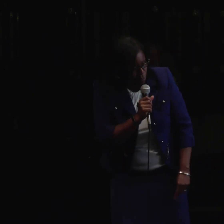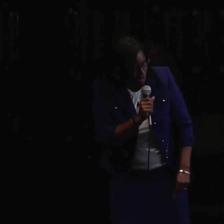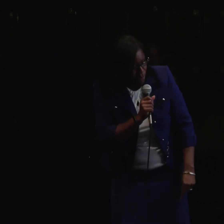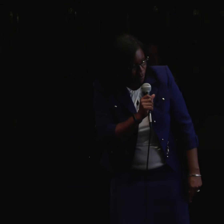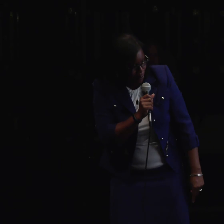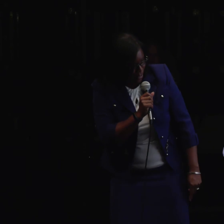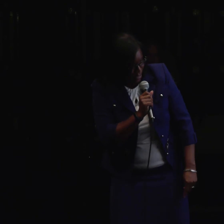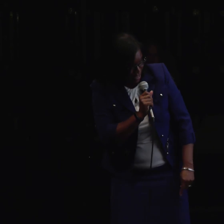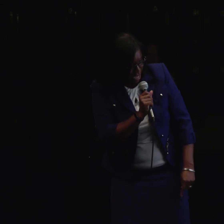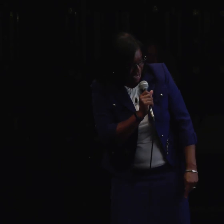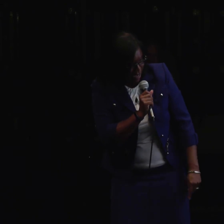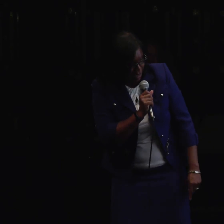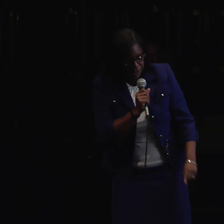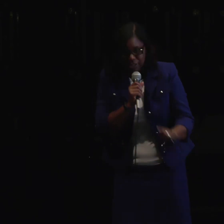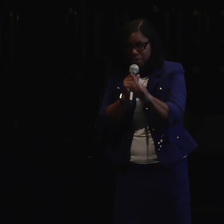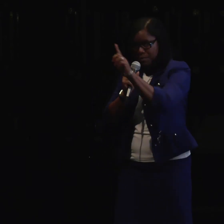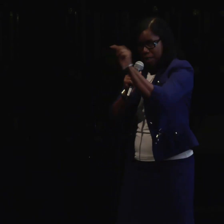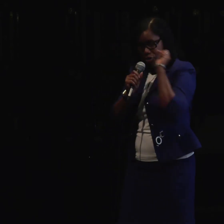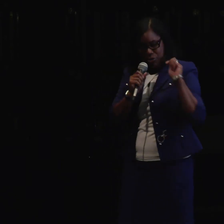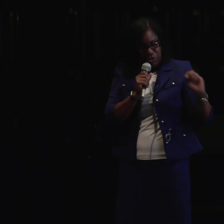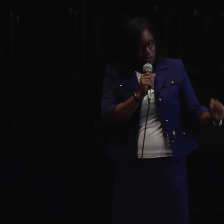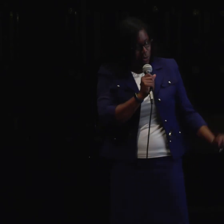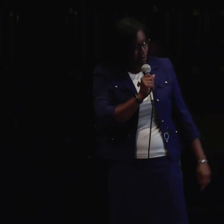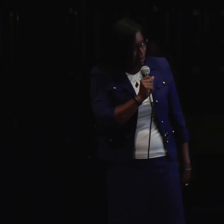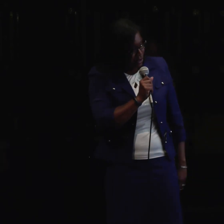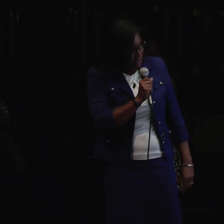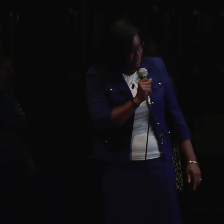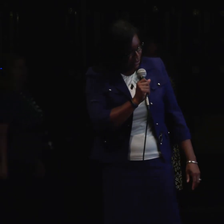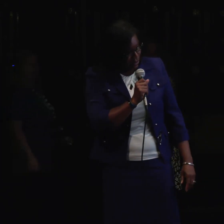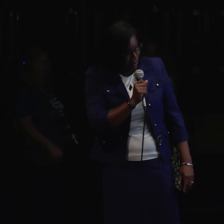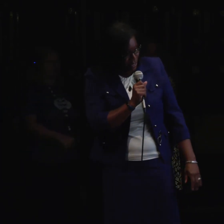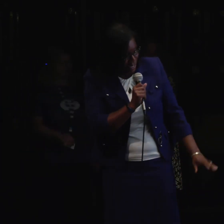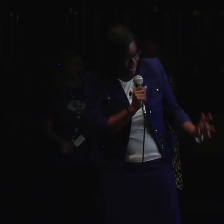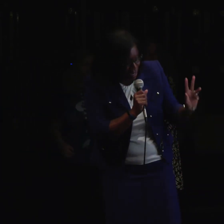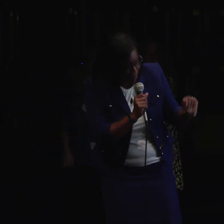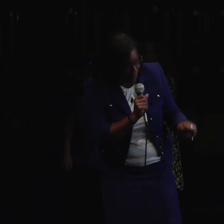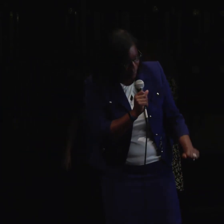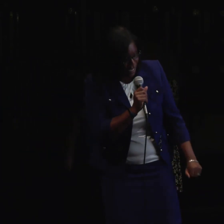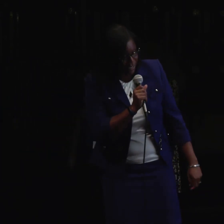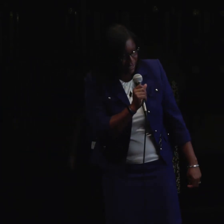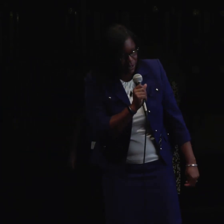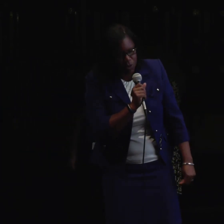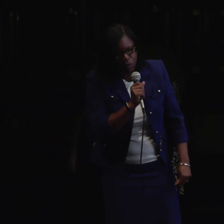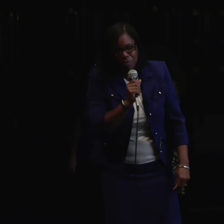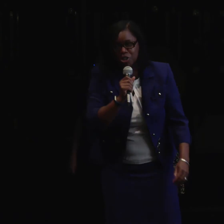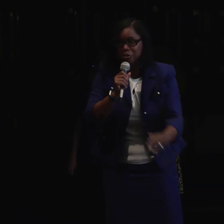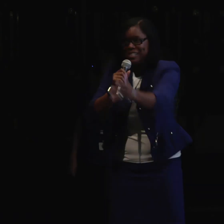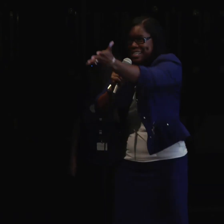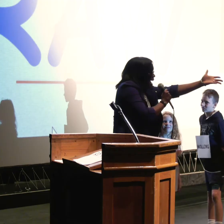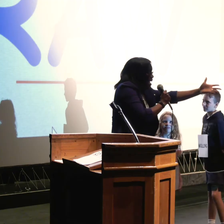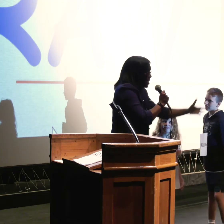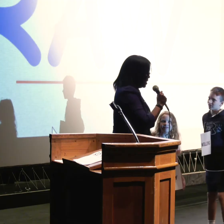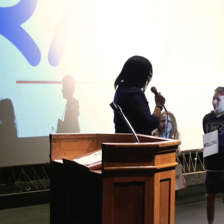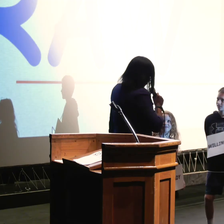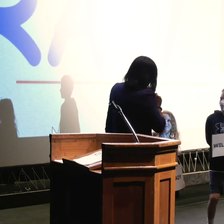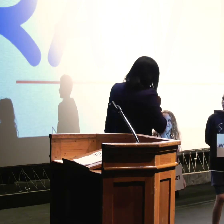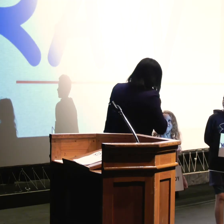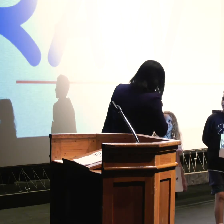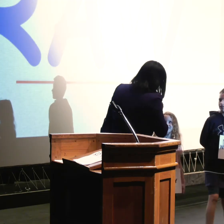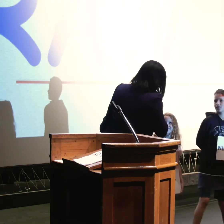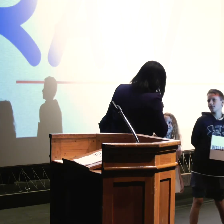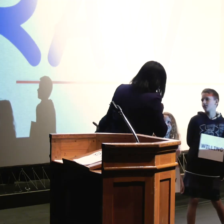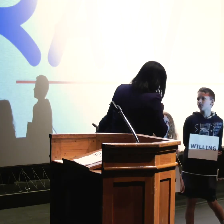them one important thing, because they're going to be at your school starting in a couple weeks, what would you say to